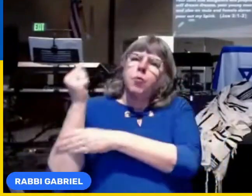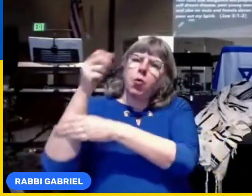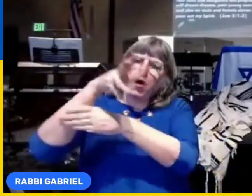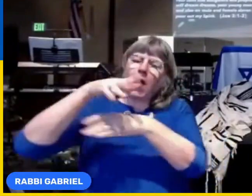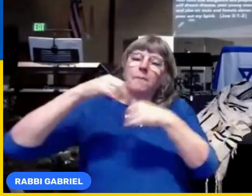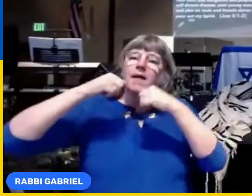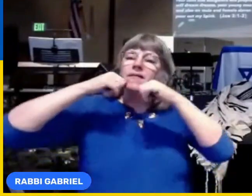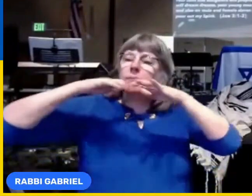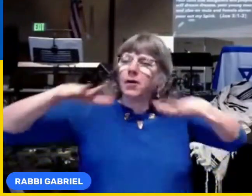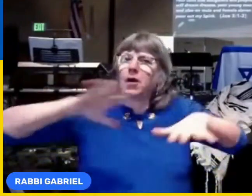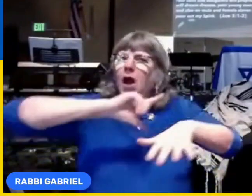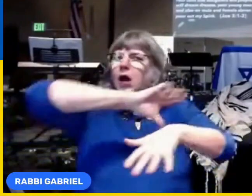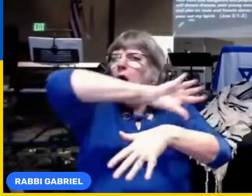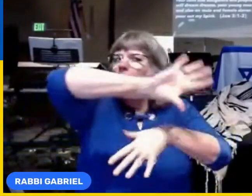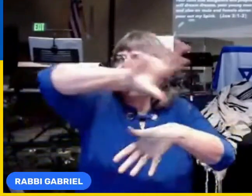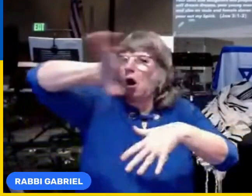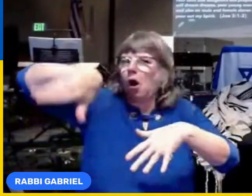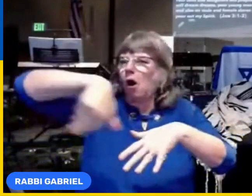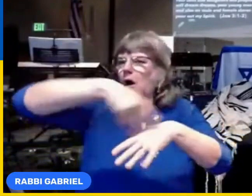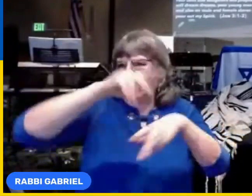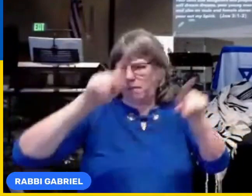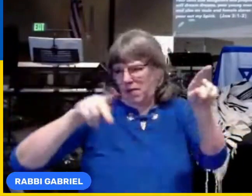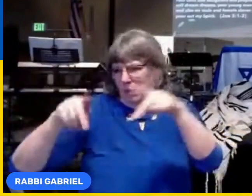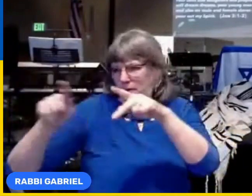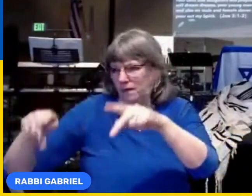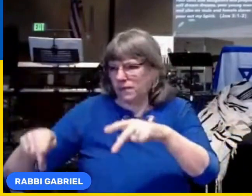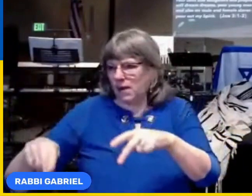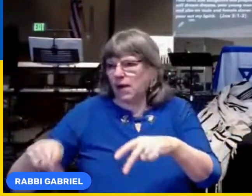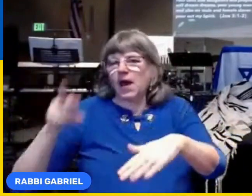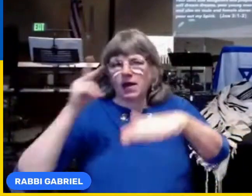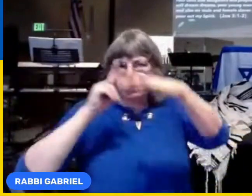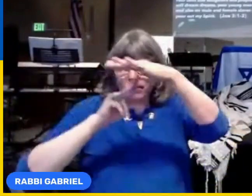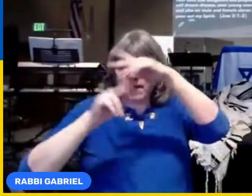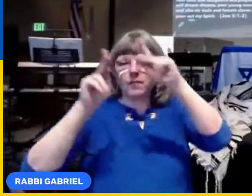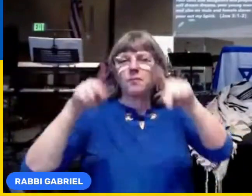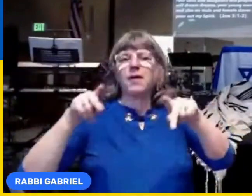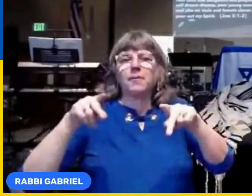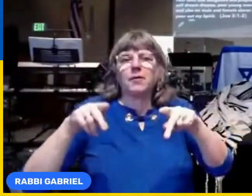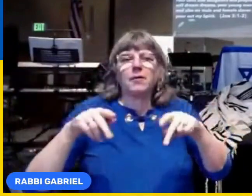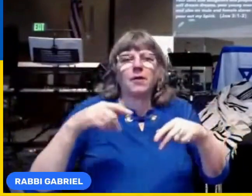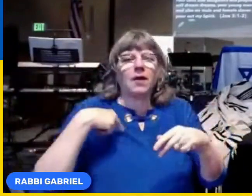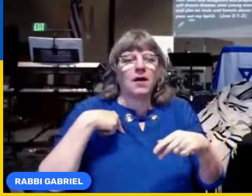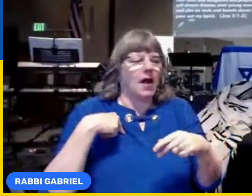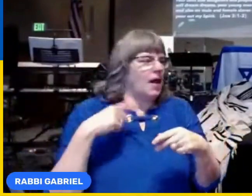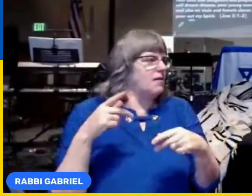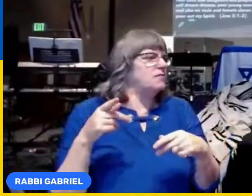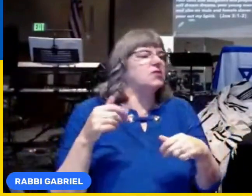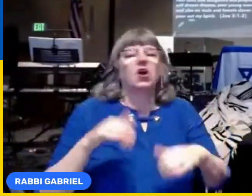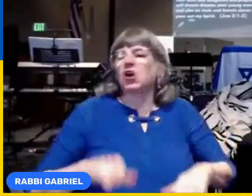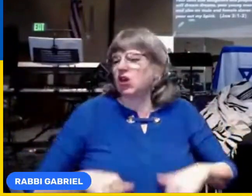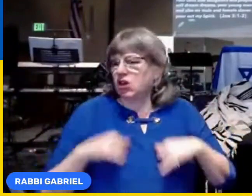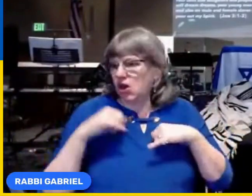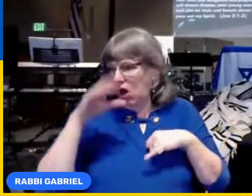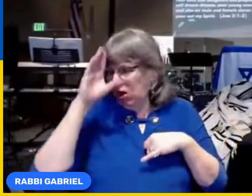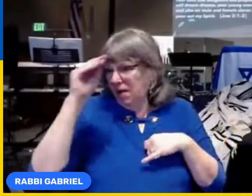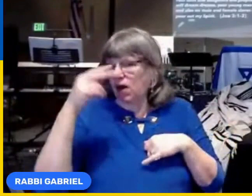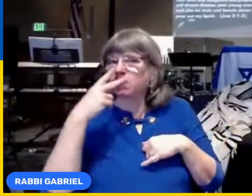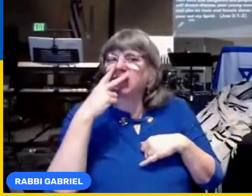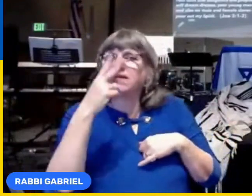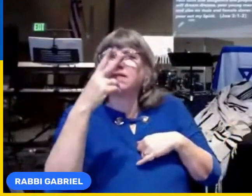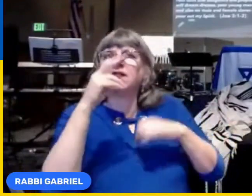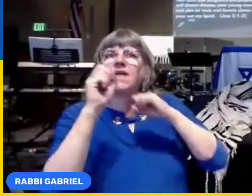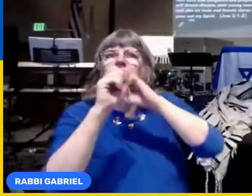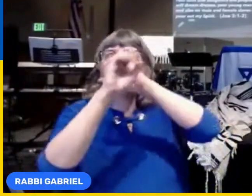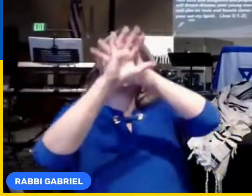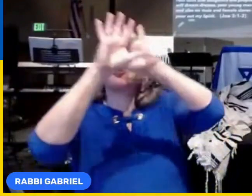all humanity. Your sons and daughters will prophesy. Your old men will dream dreams. Your young men will see